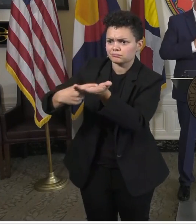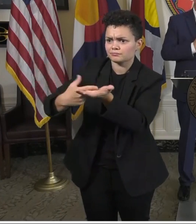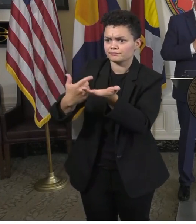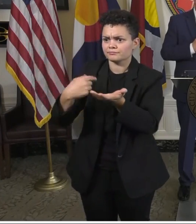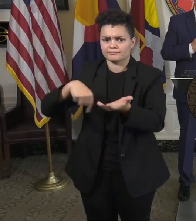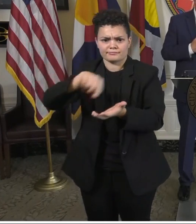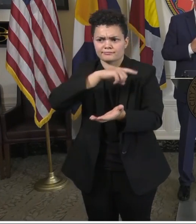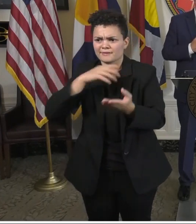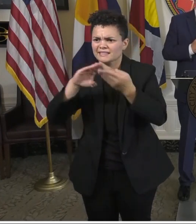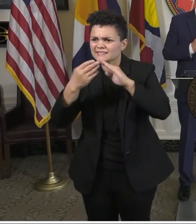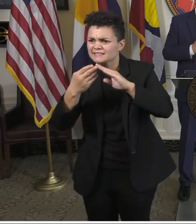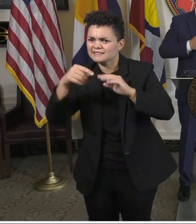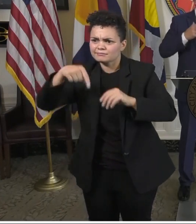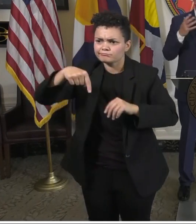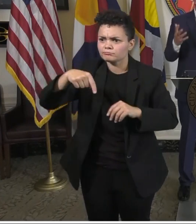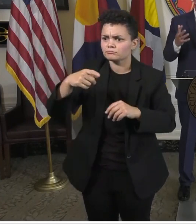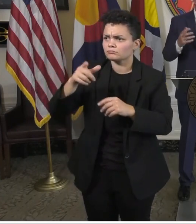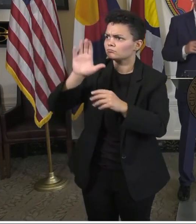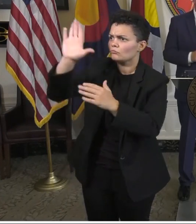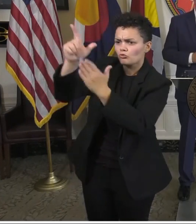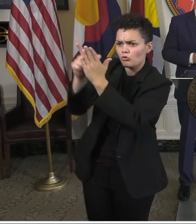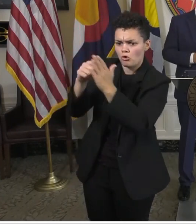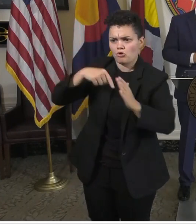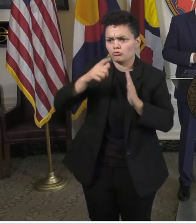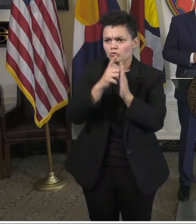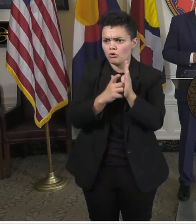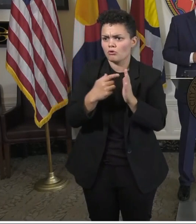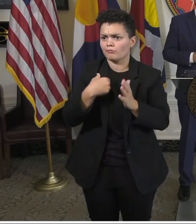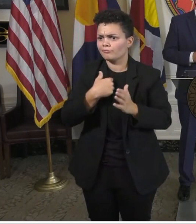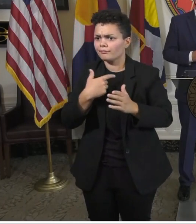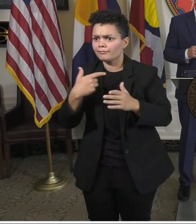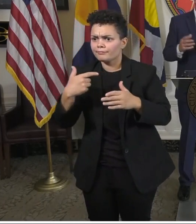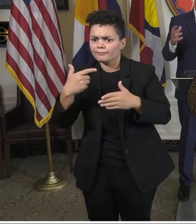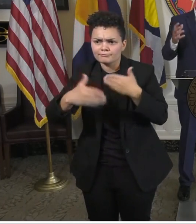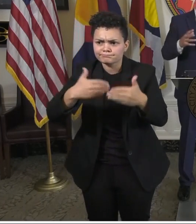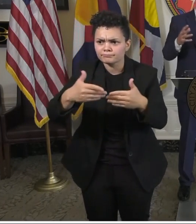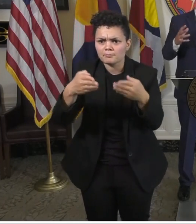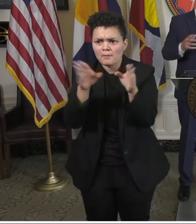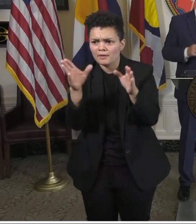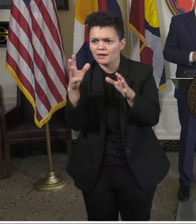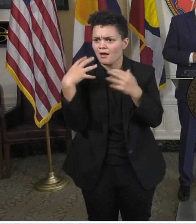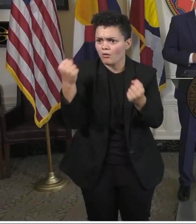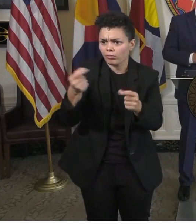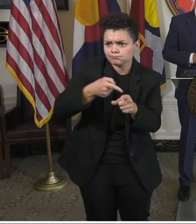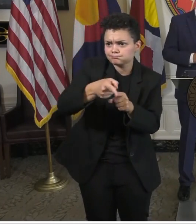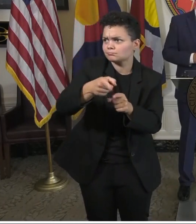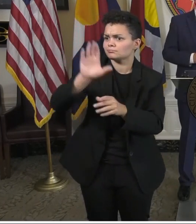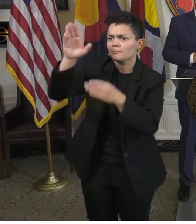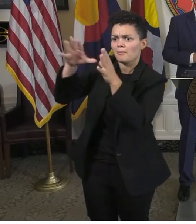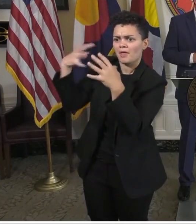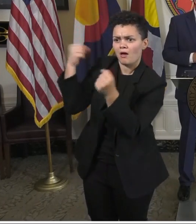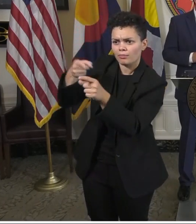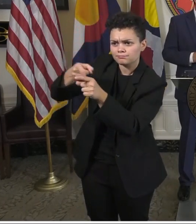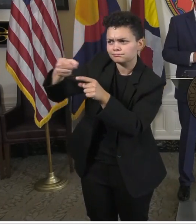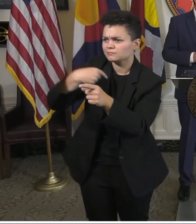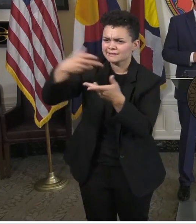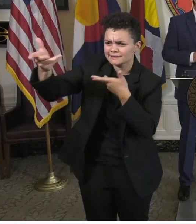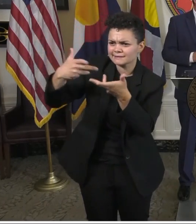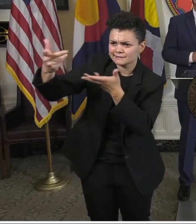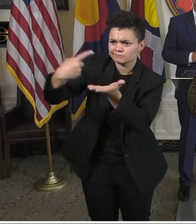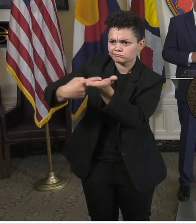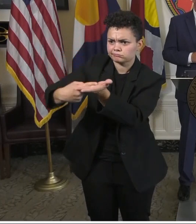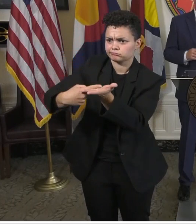our public health experts with their public health experts. So we have multiple subject matter experts